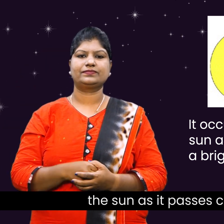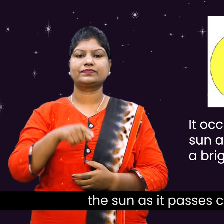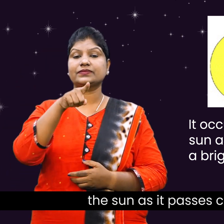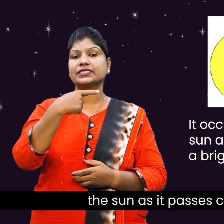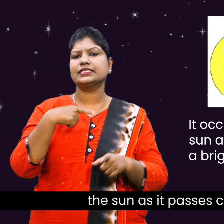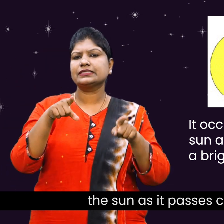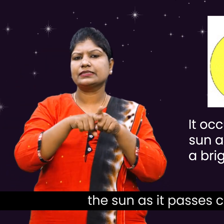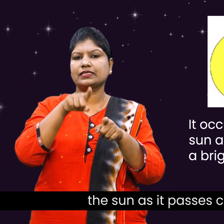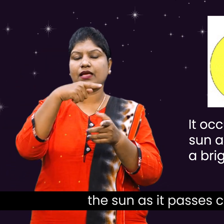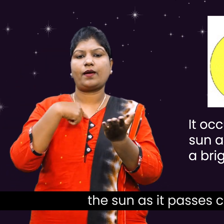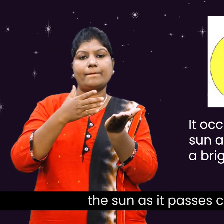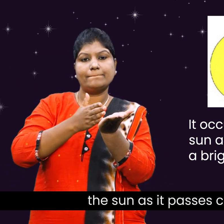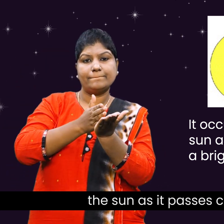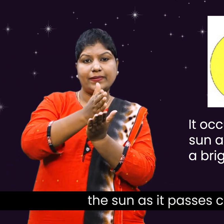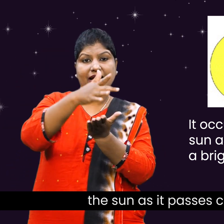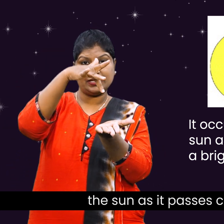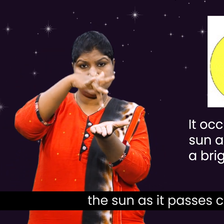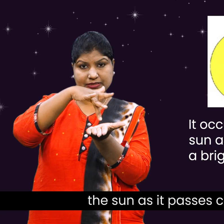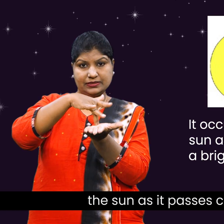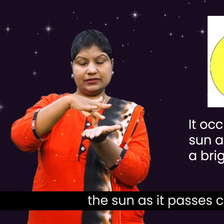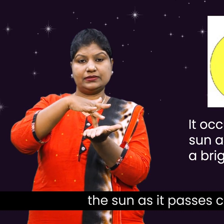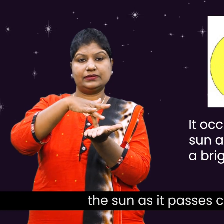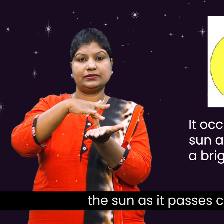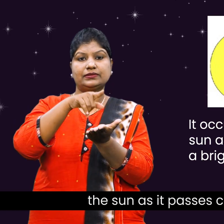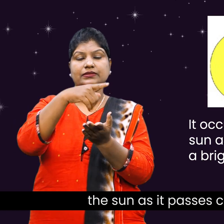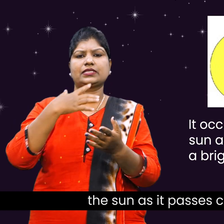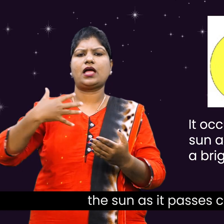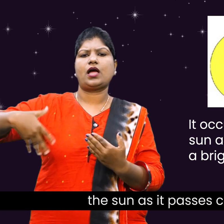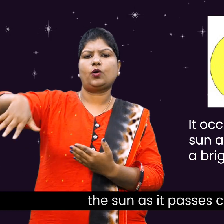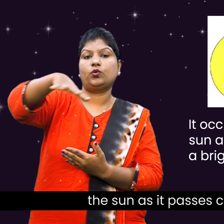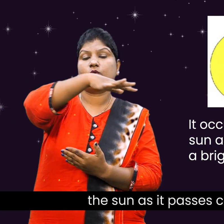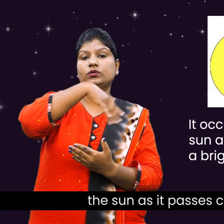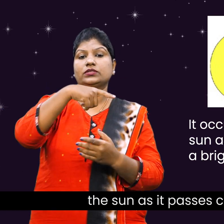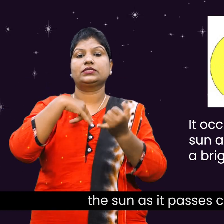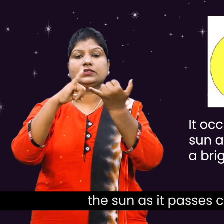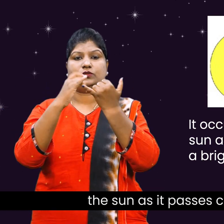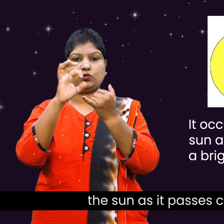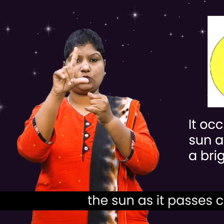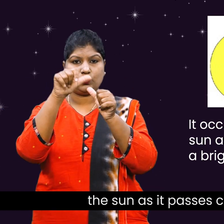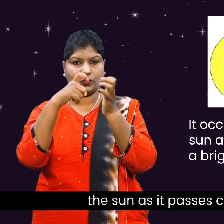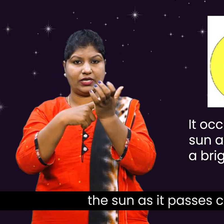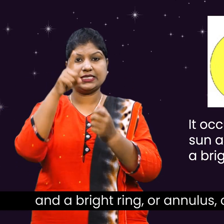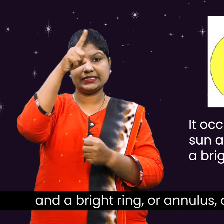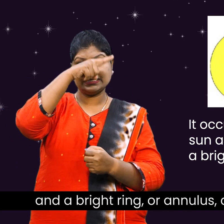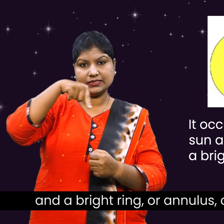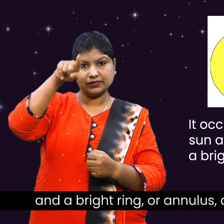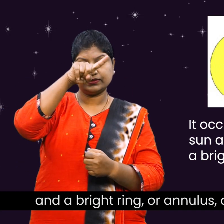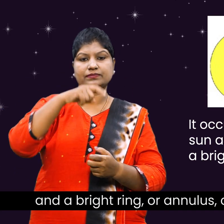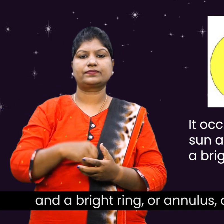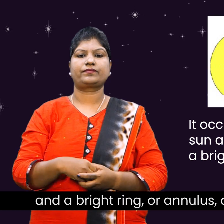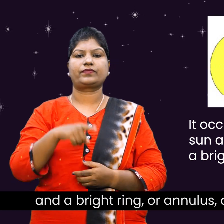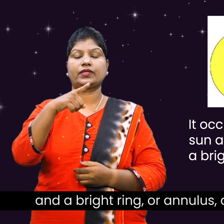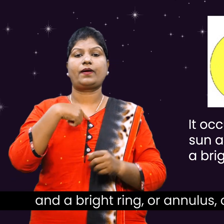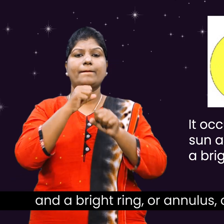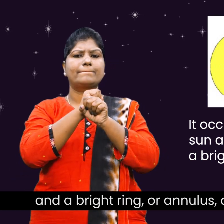as it passes centrally across the solar disk, and a